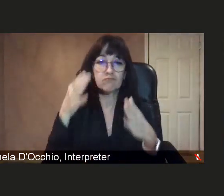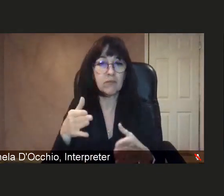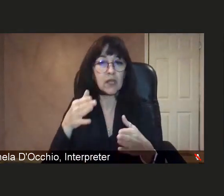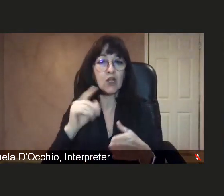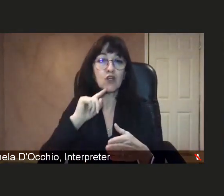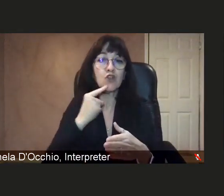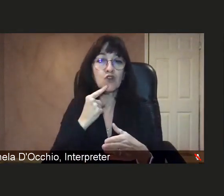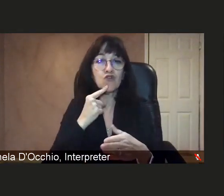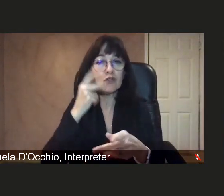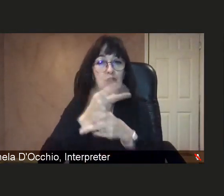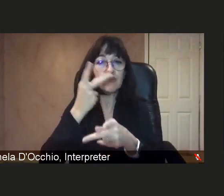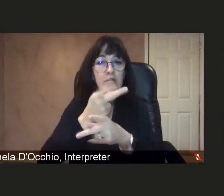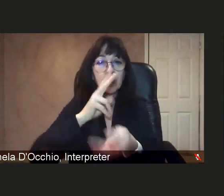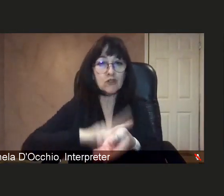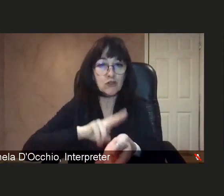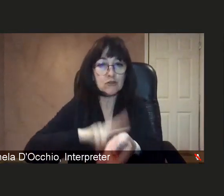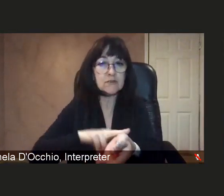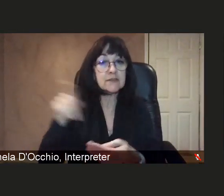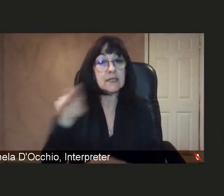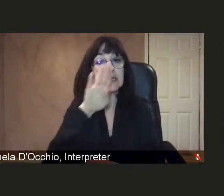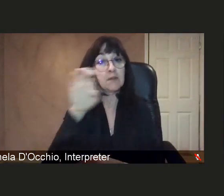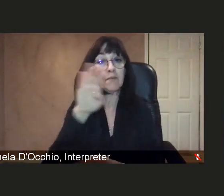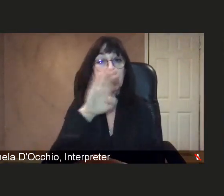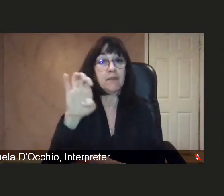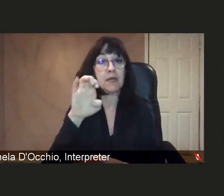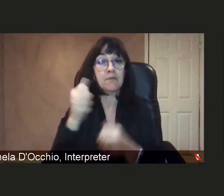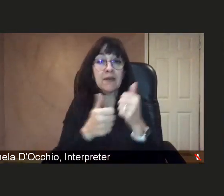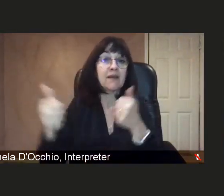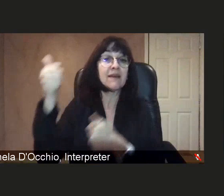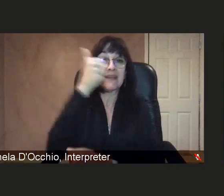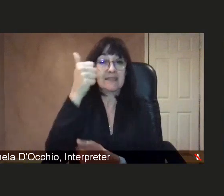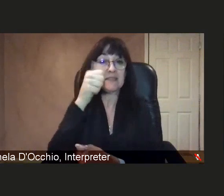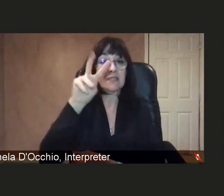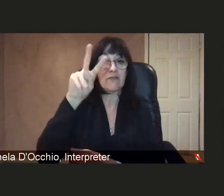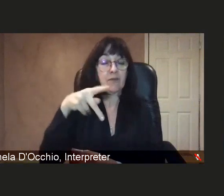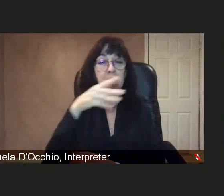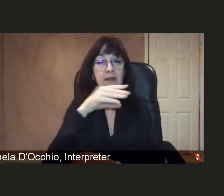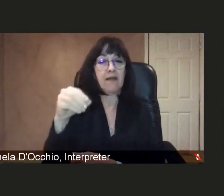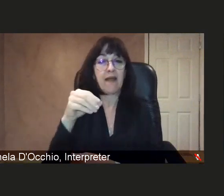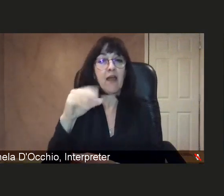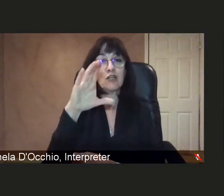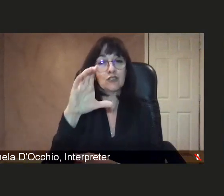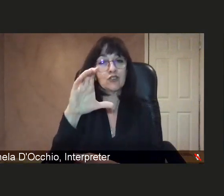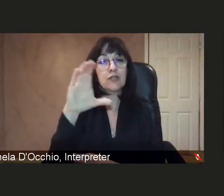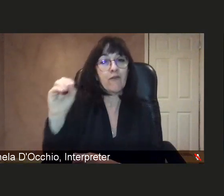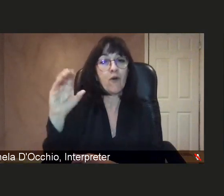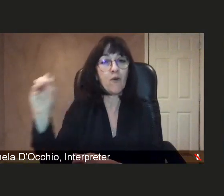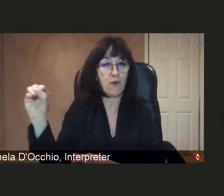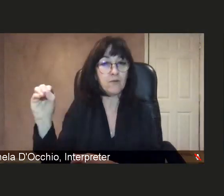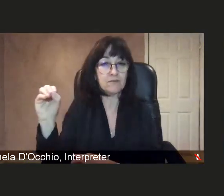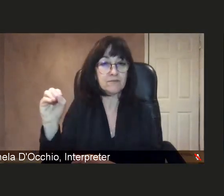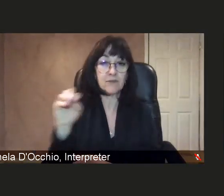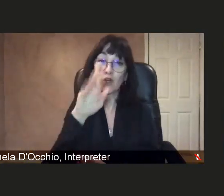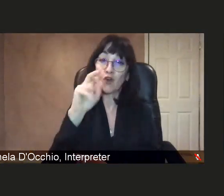Beebe's Executive Vice President and Chief Operating Officer. Rick, take it away.